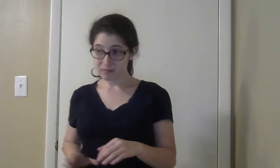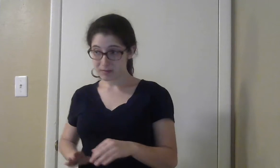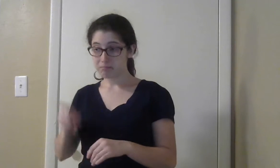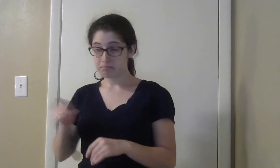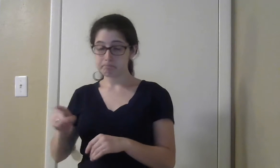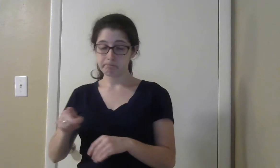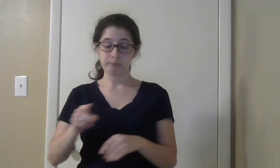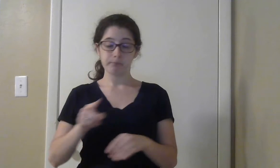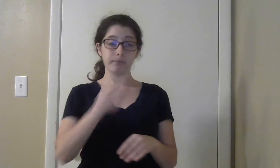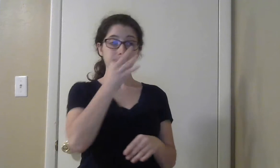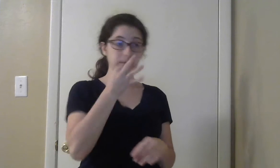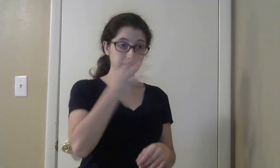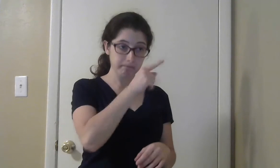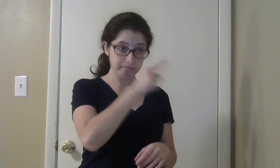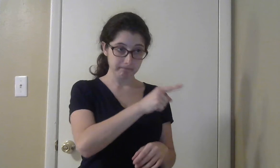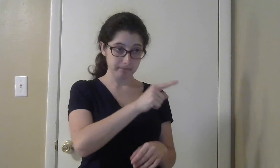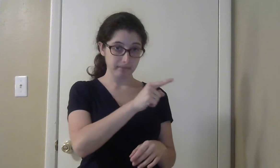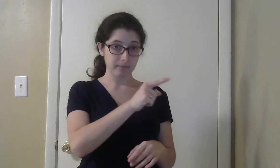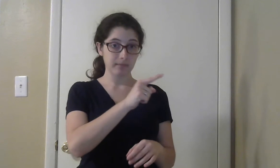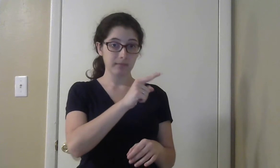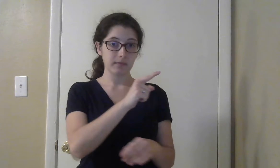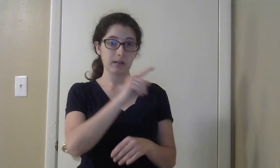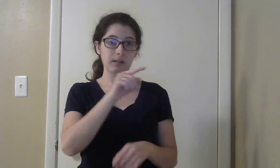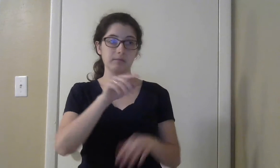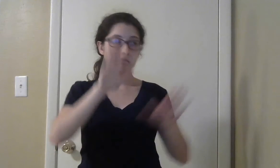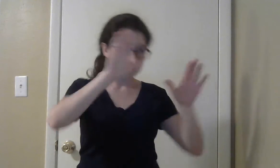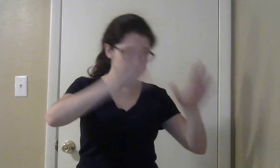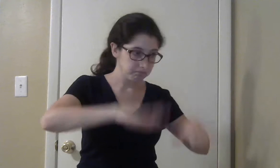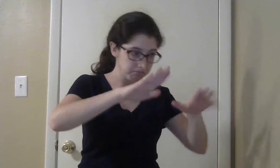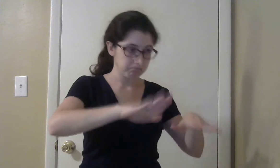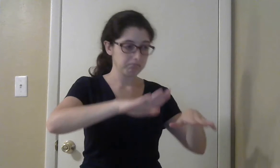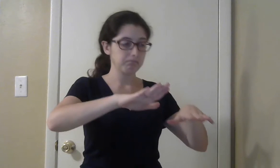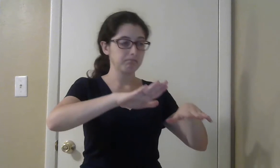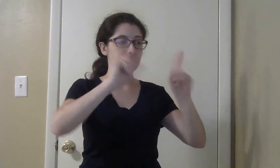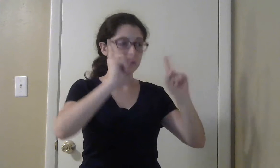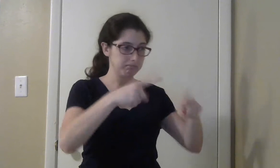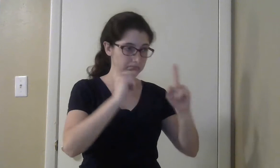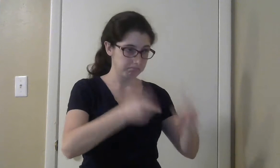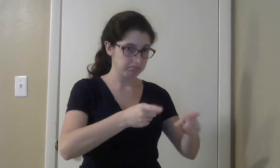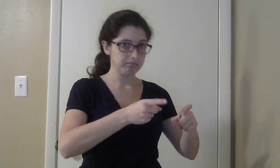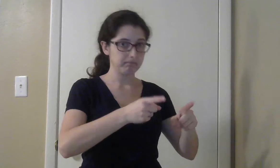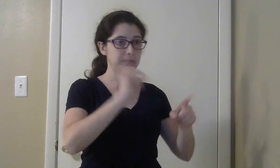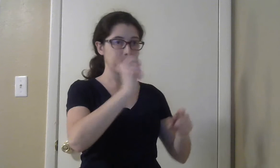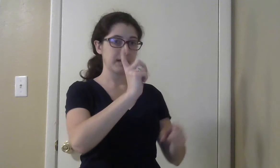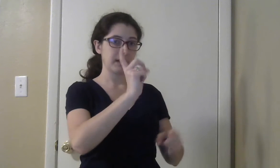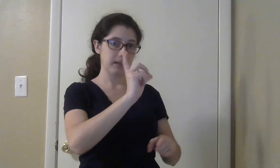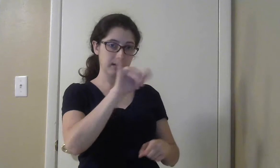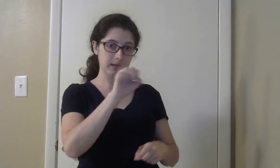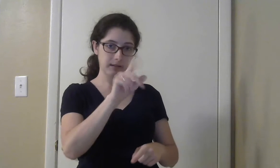do during the month of Ramadan in Islam is a requirement of every